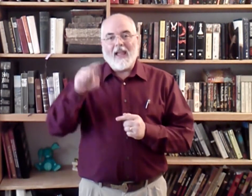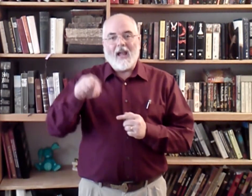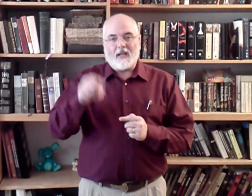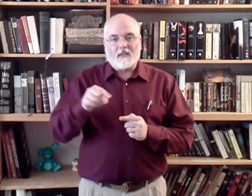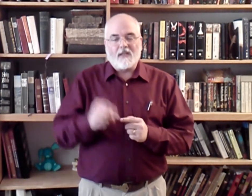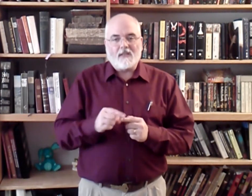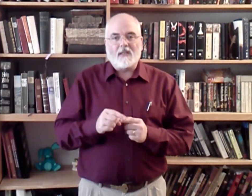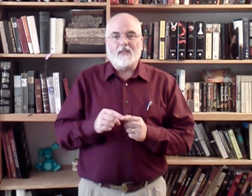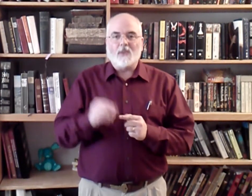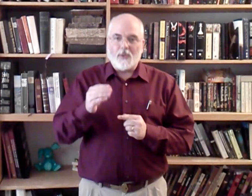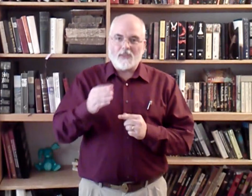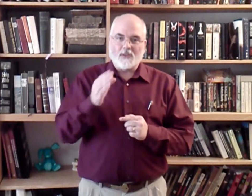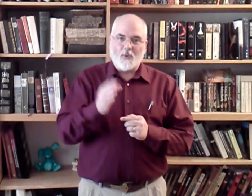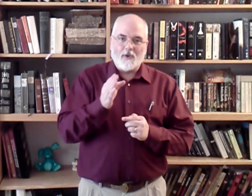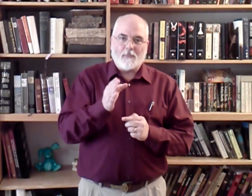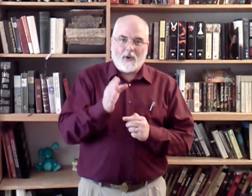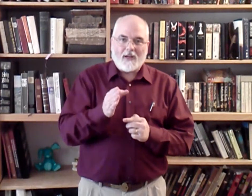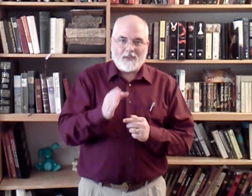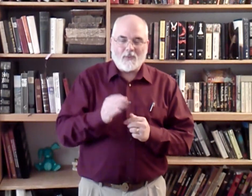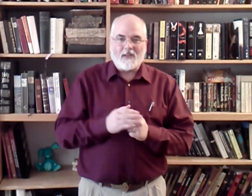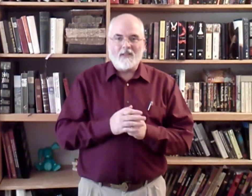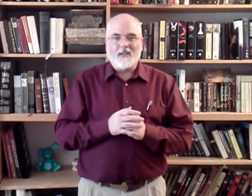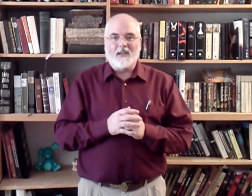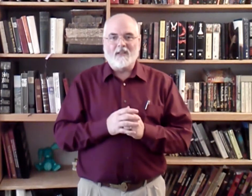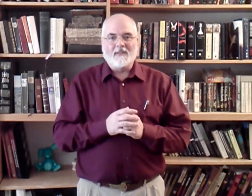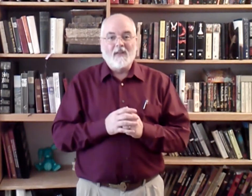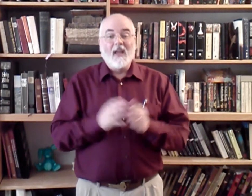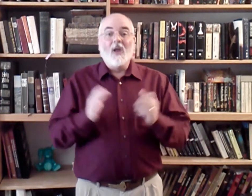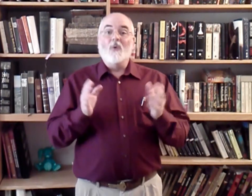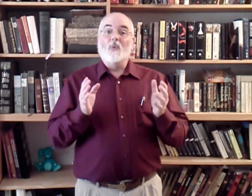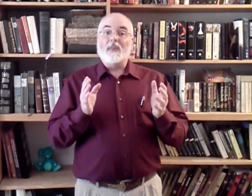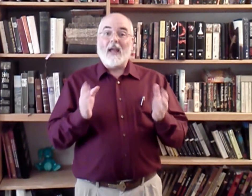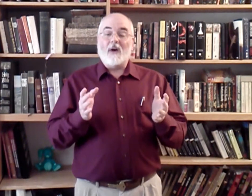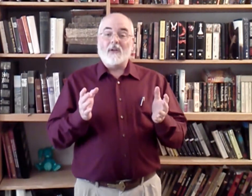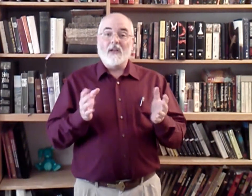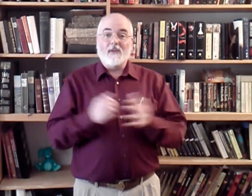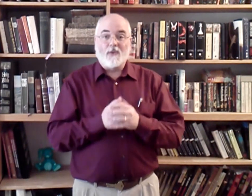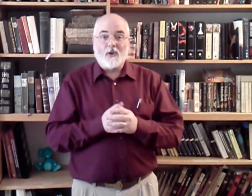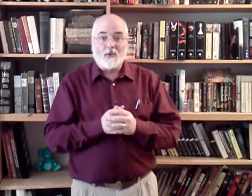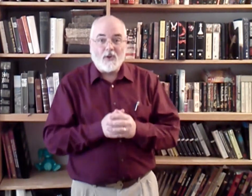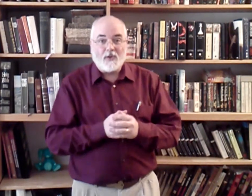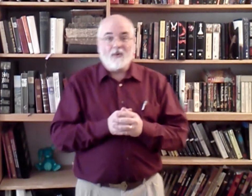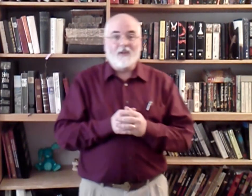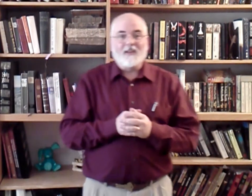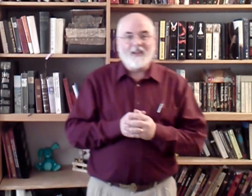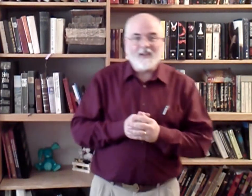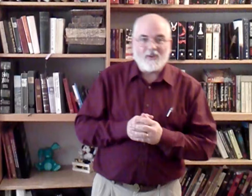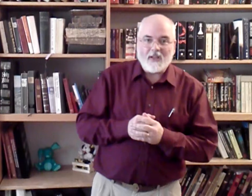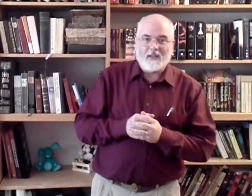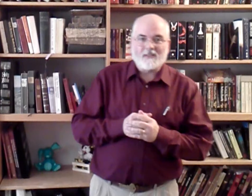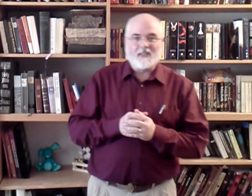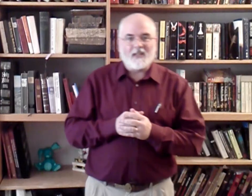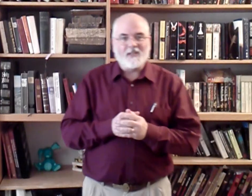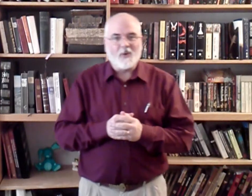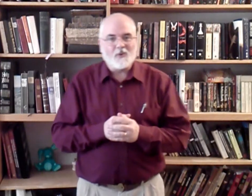at LTC, so this is the one to practice with in the end. Without any further ado, here is "'Tis so